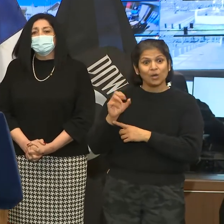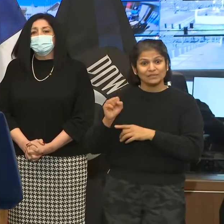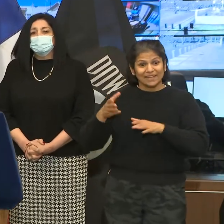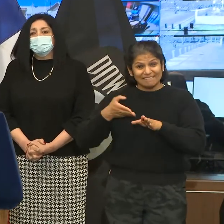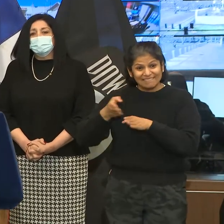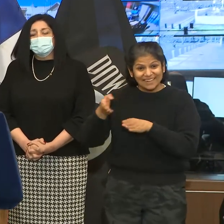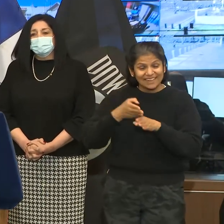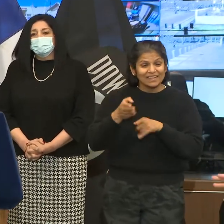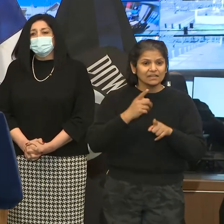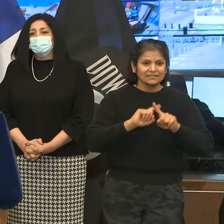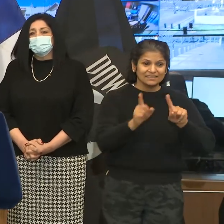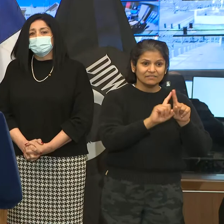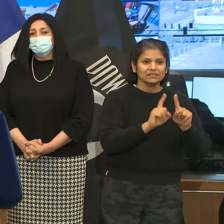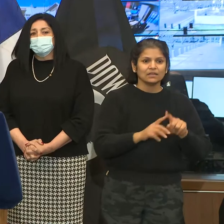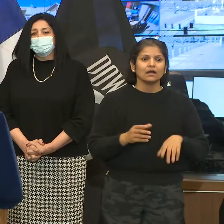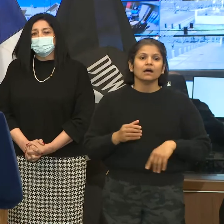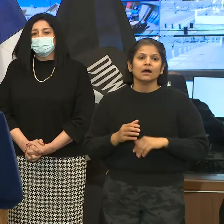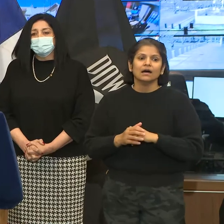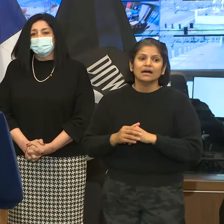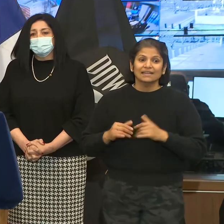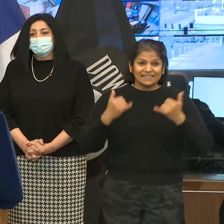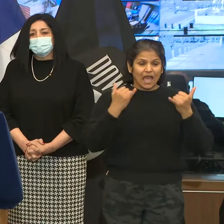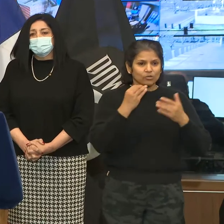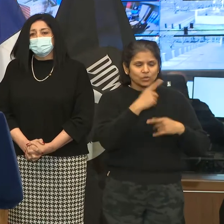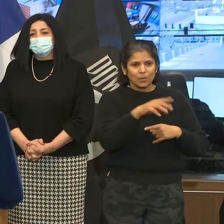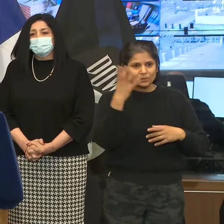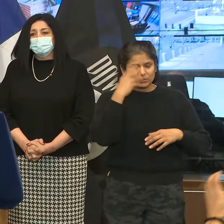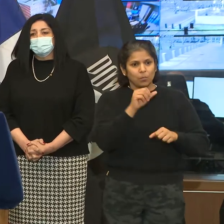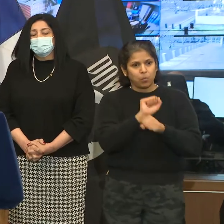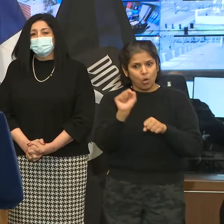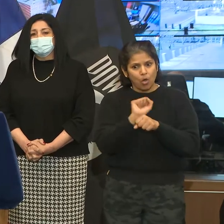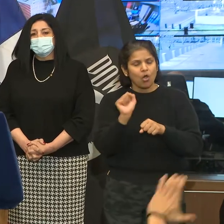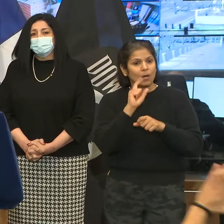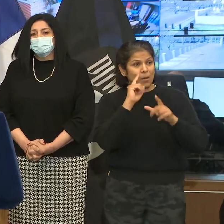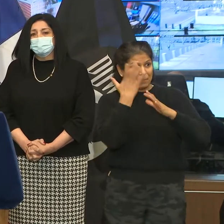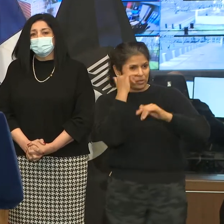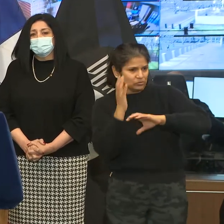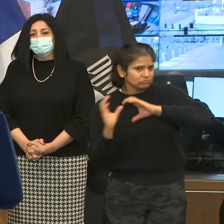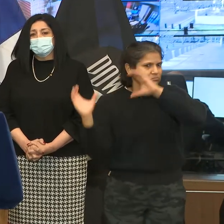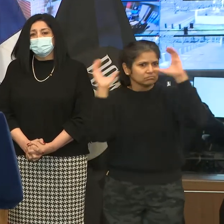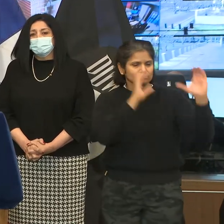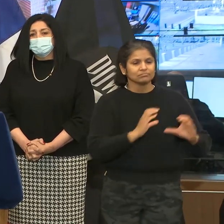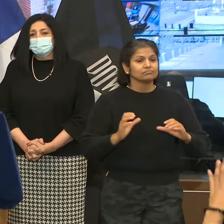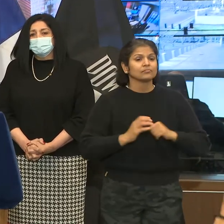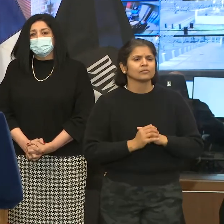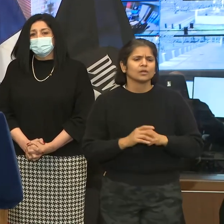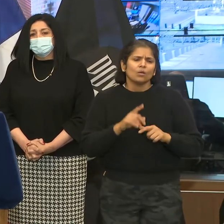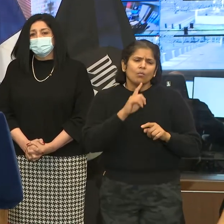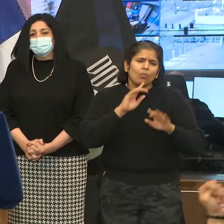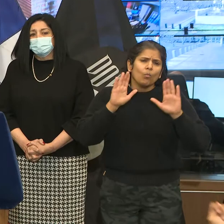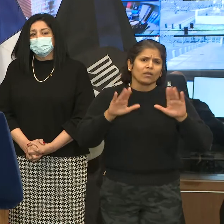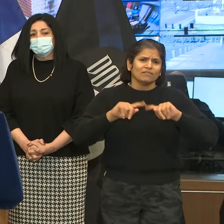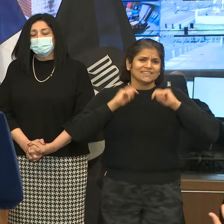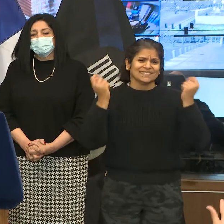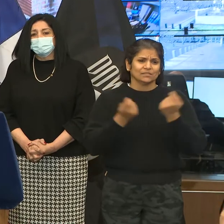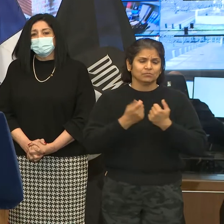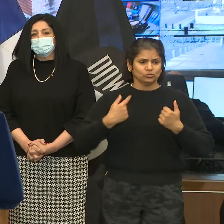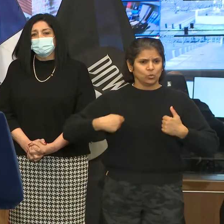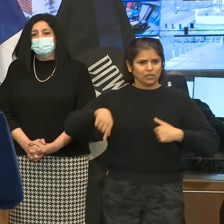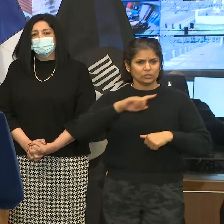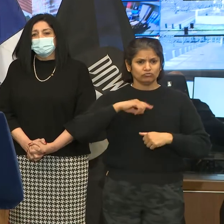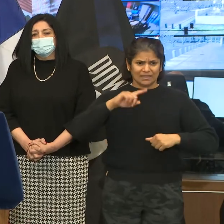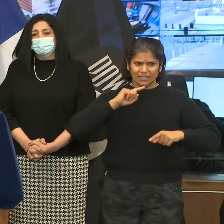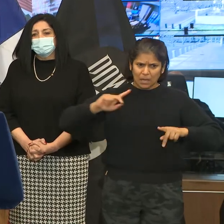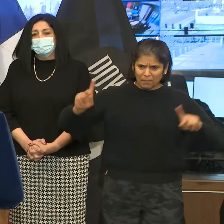tonight. We have a great team of emergency managers with a wealth of knowledge and experience on how to plan and respond to emergencies here in the